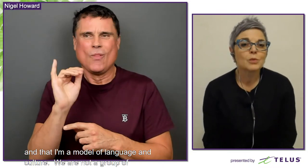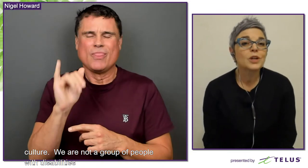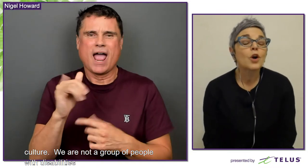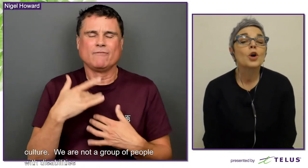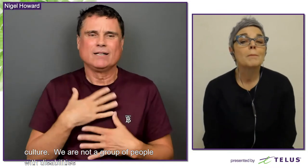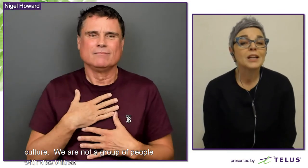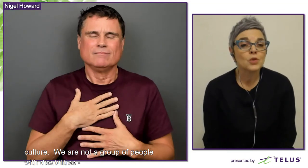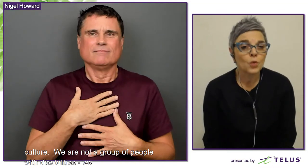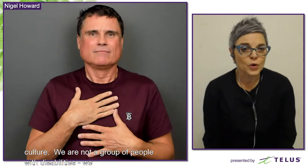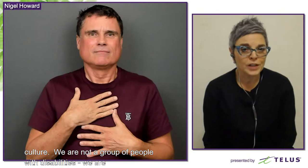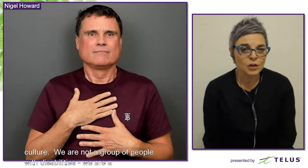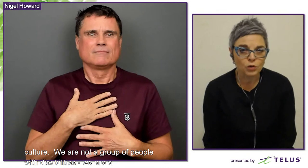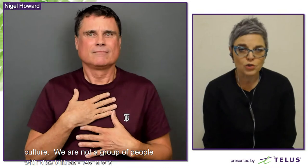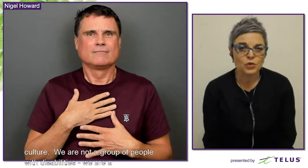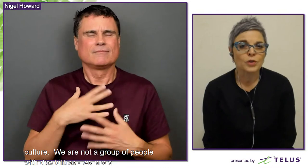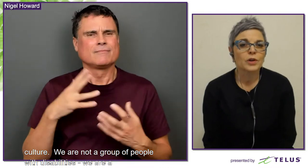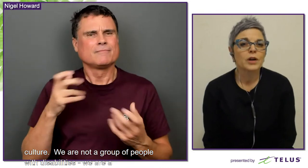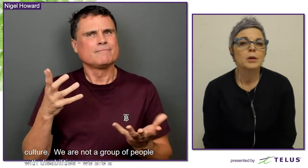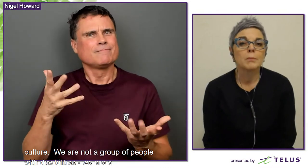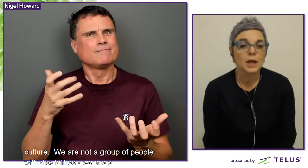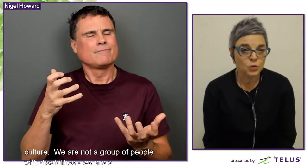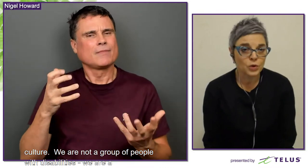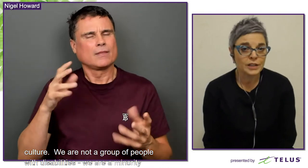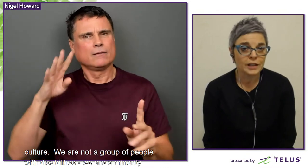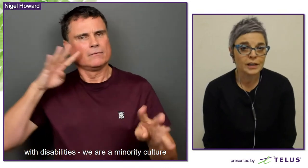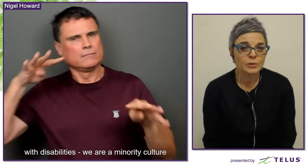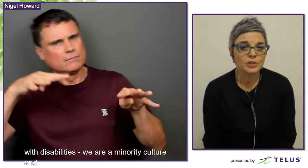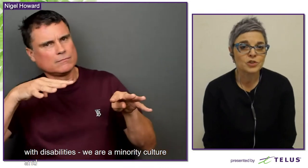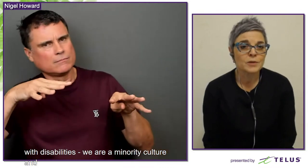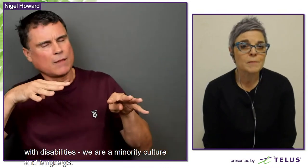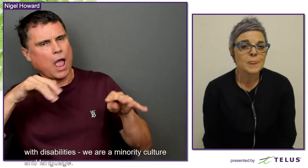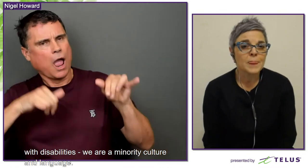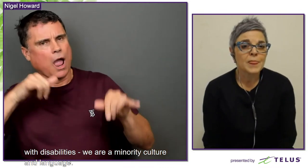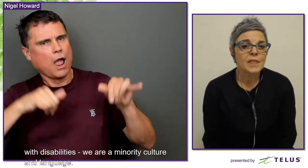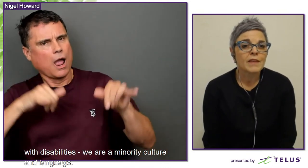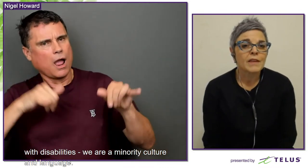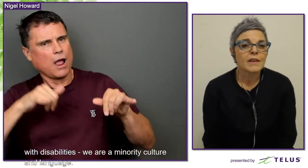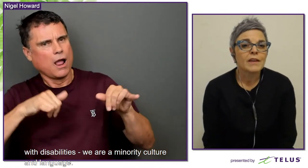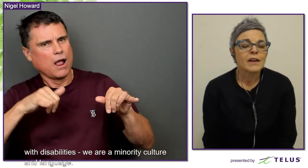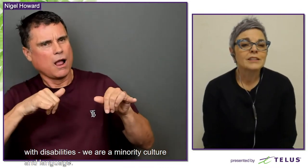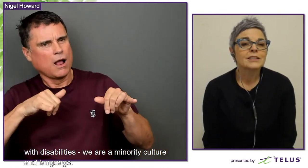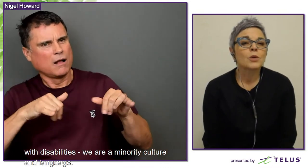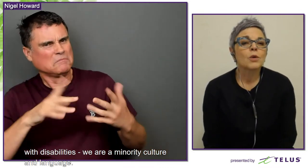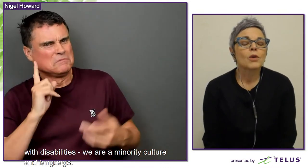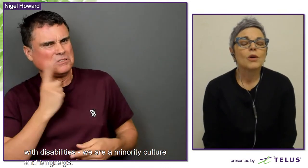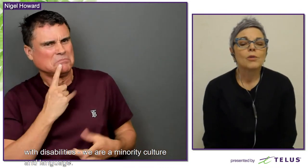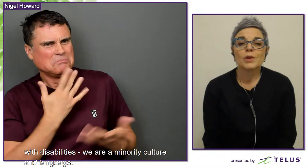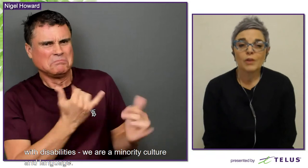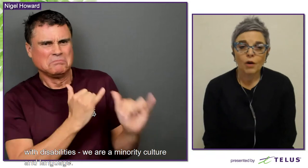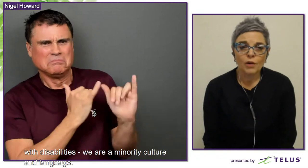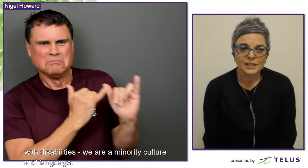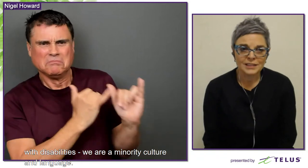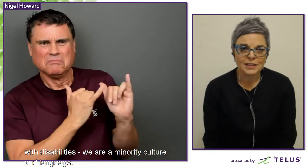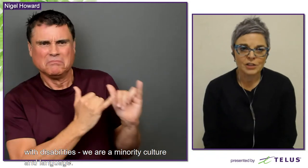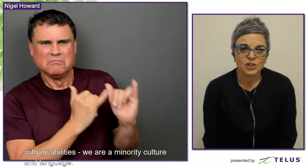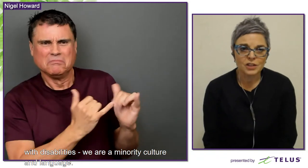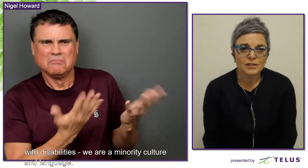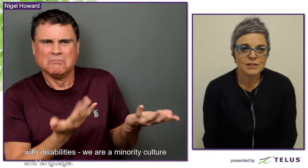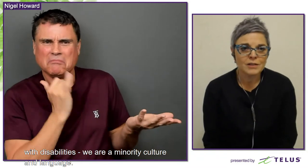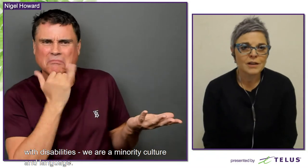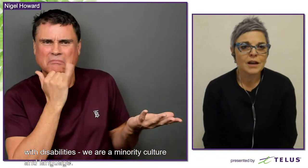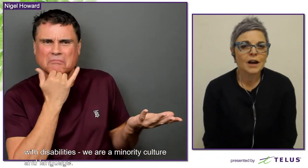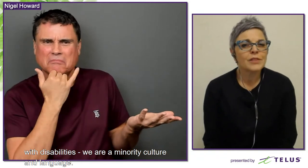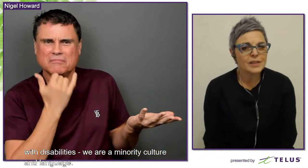disabilities. We are a minority culture and a minority language. And so with all this